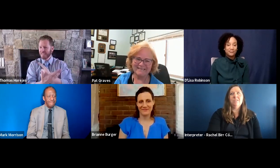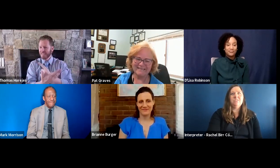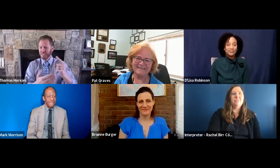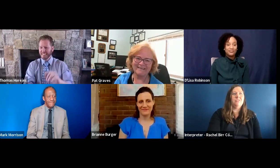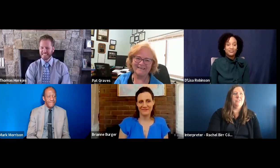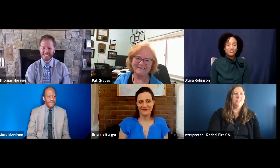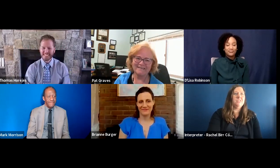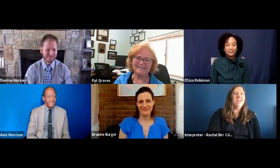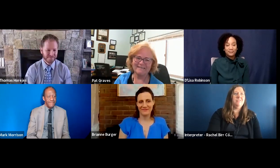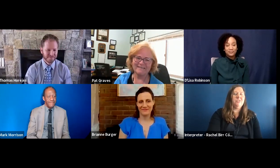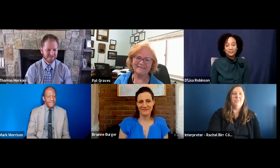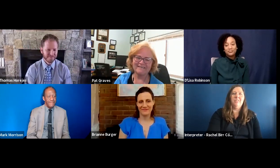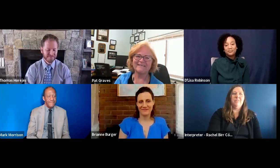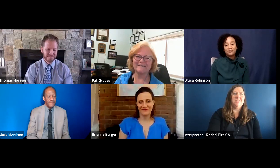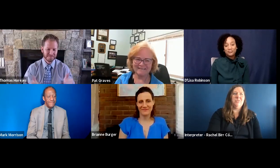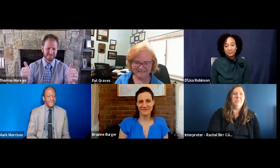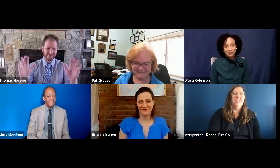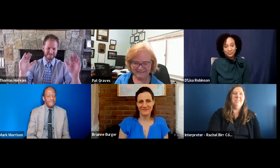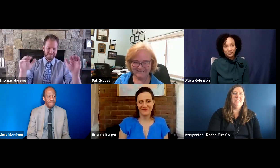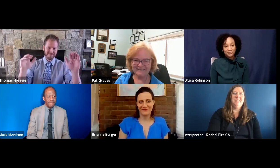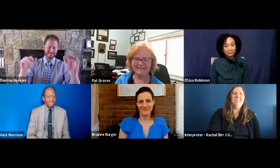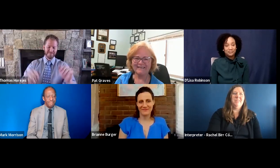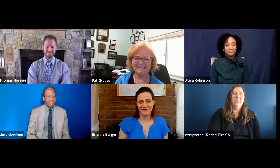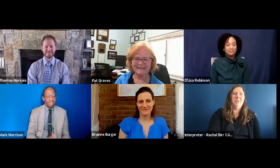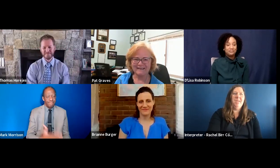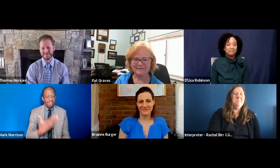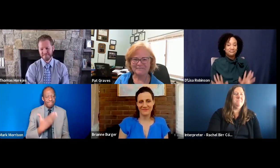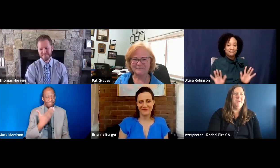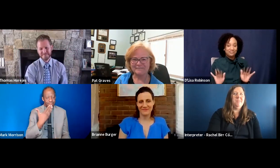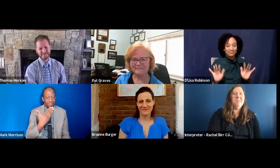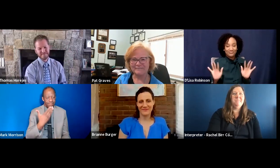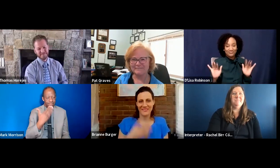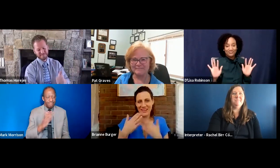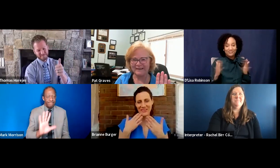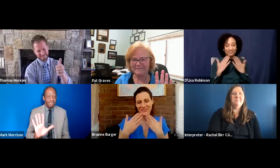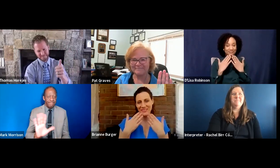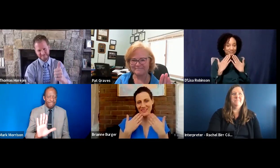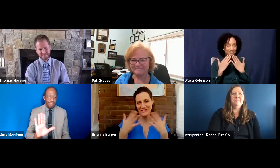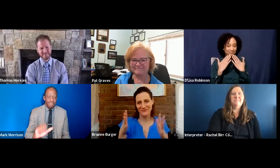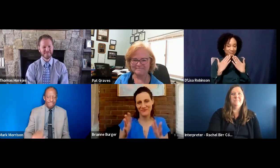wonderful rest of your Thursday afternoon and the rest of your week. Okay, bye-bye.